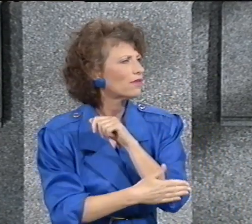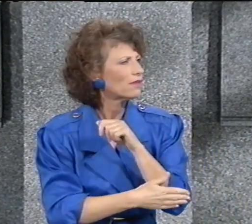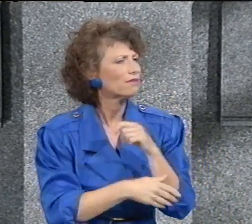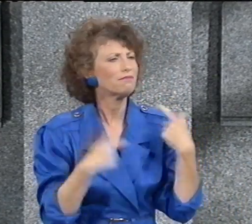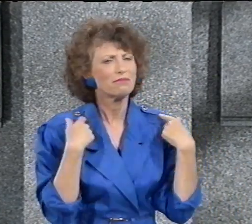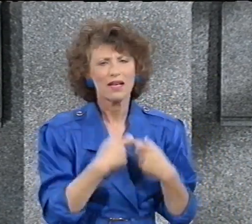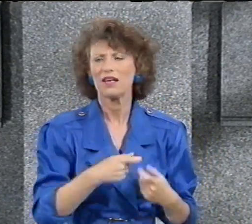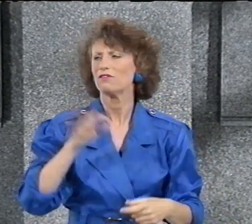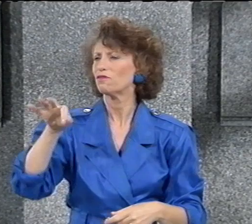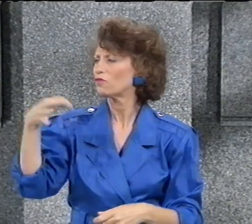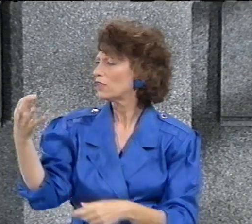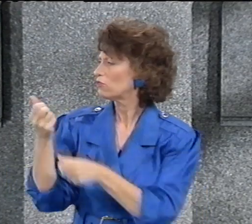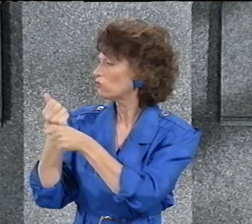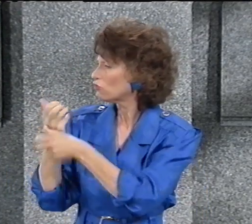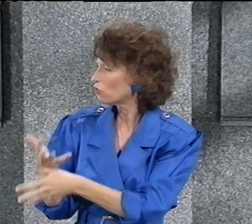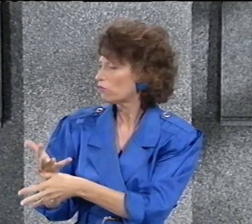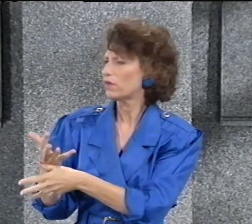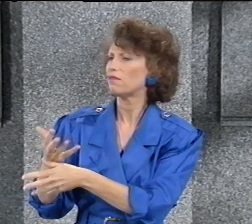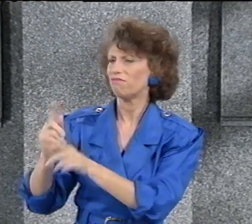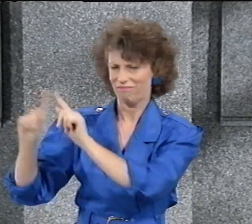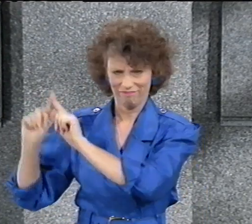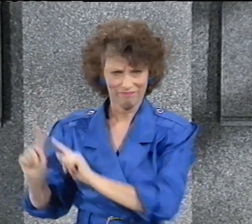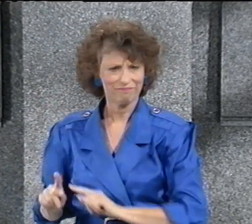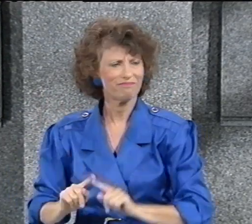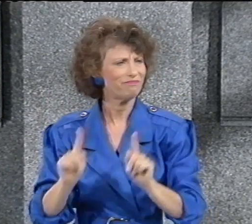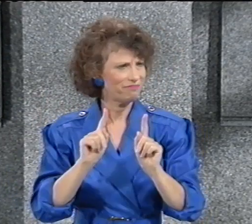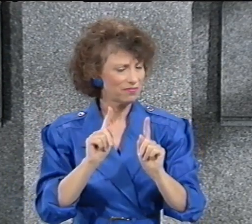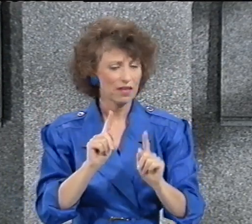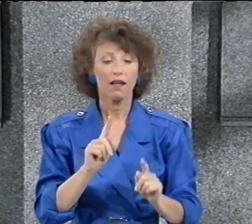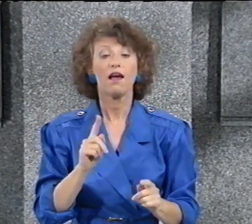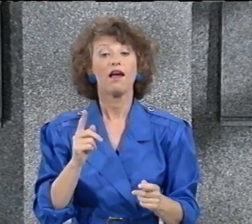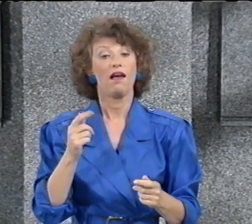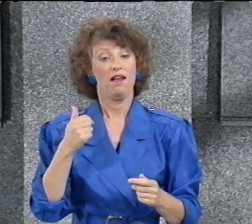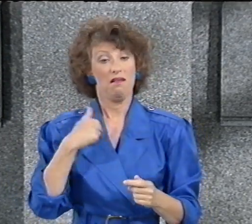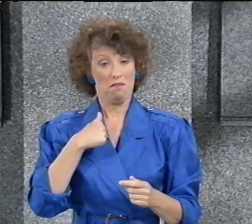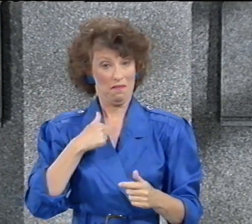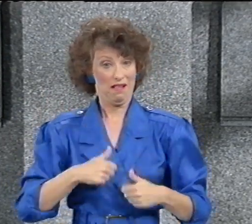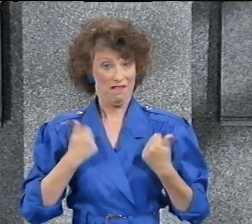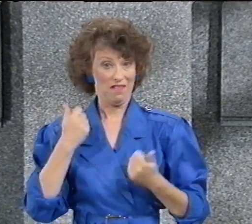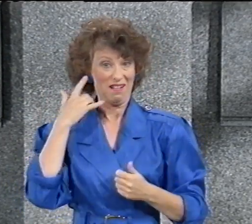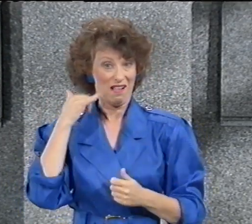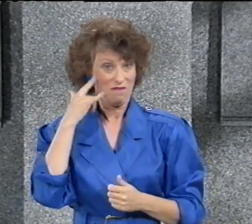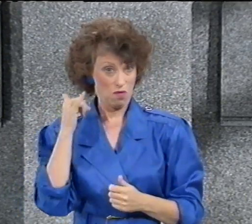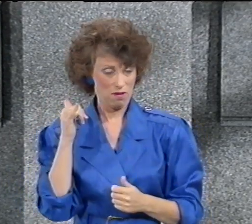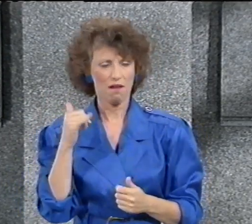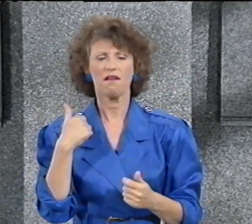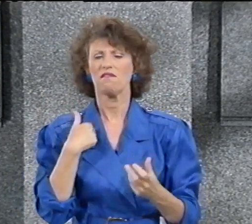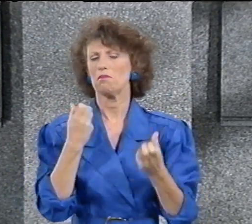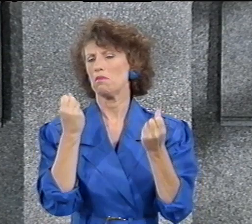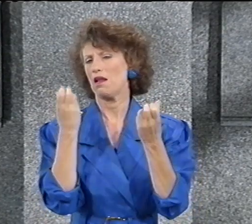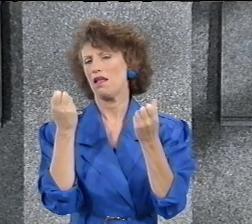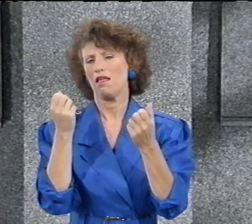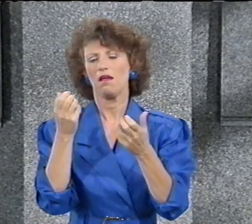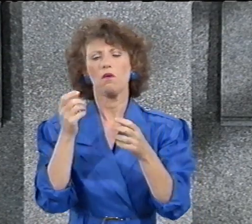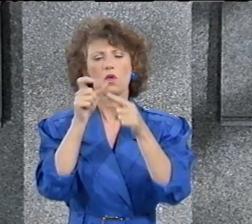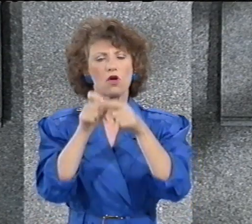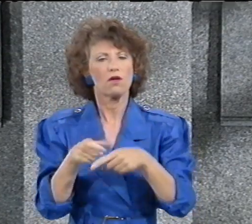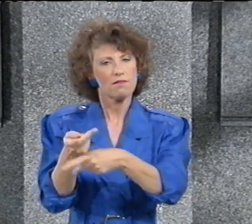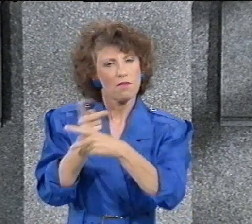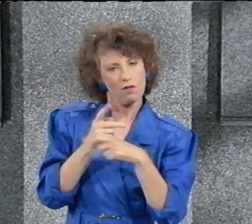languages. English has many words borrowed from other languages, from French and German and so forth. In California, where I